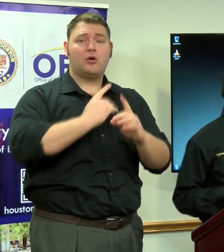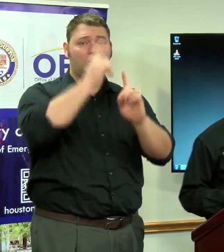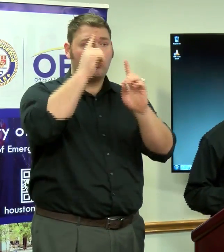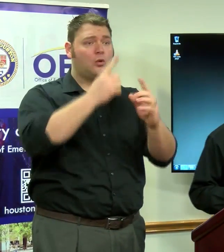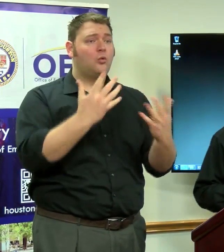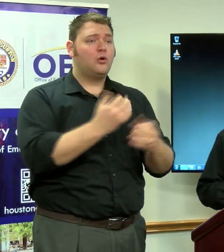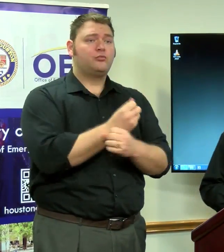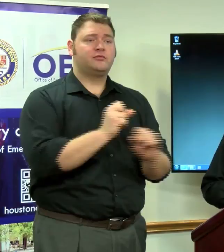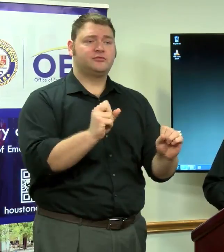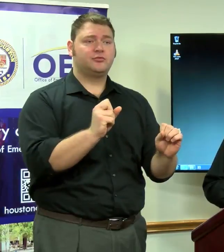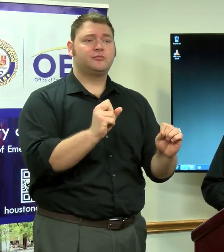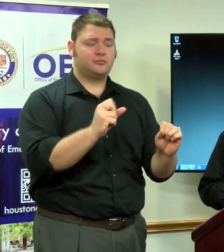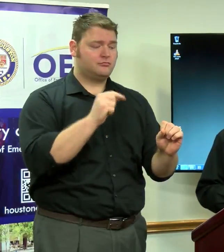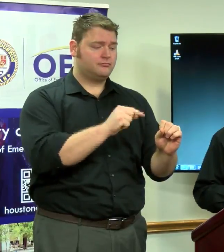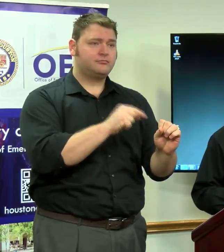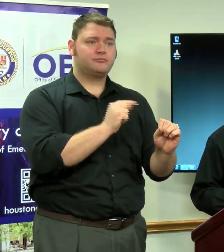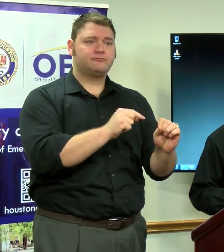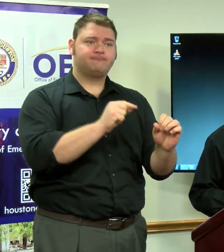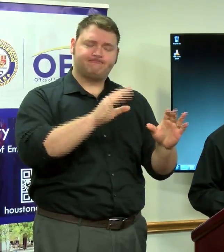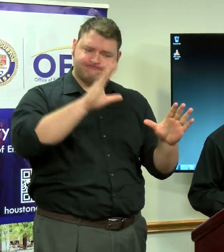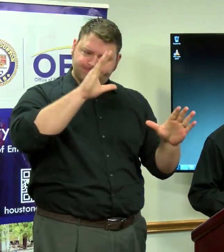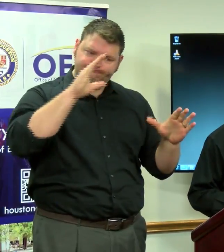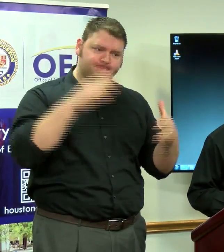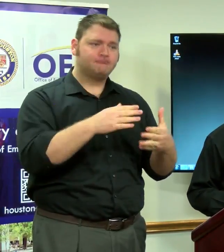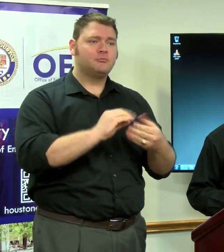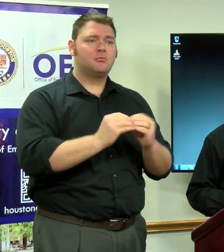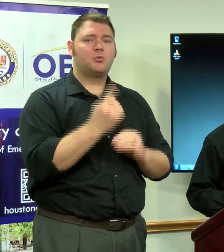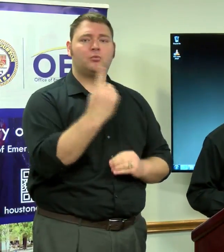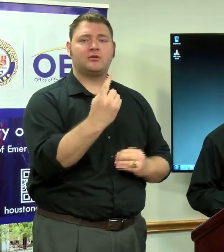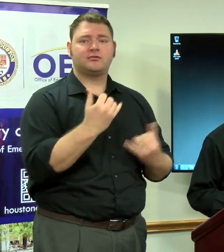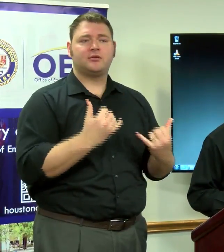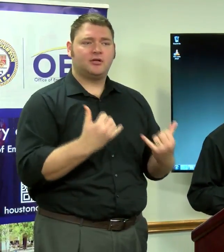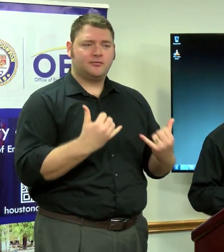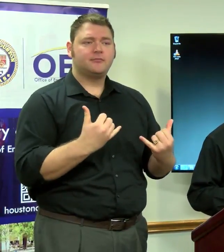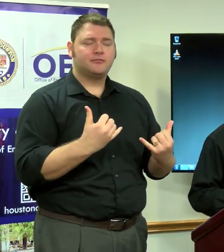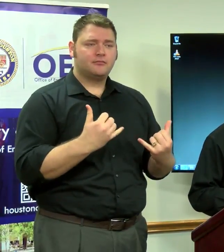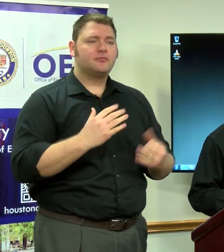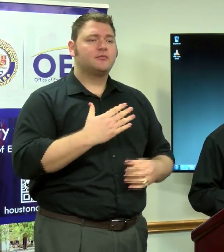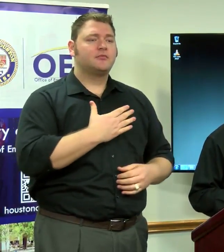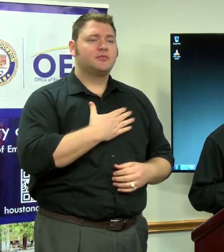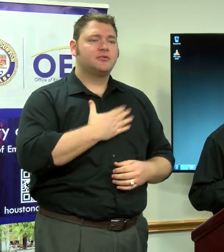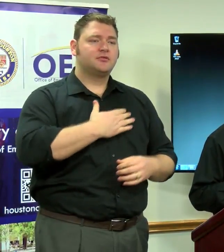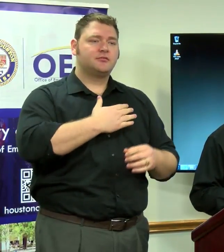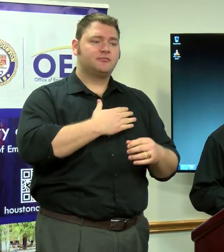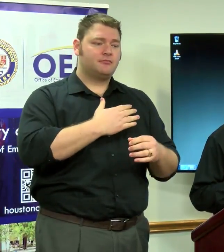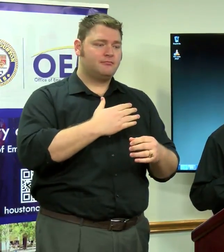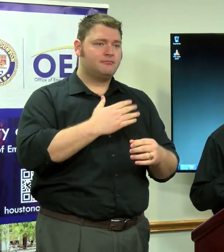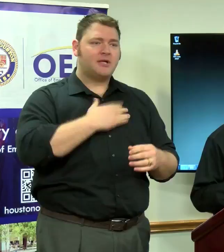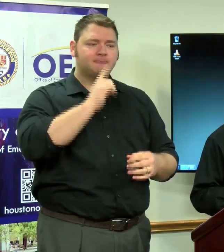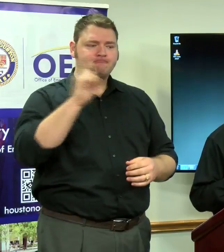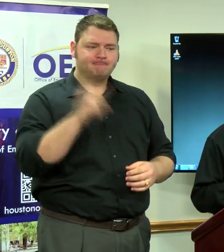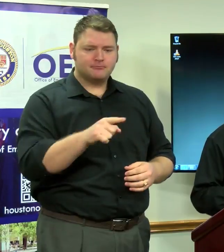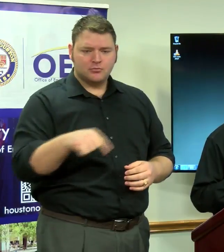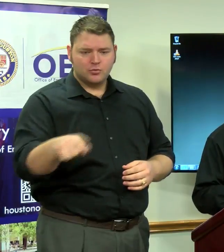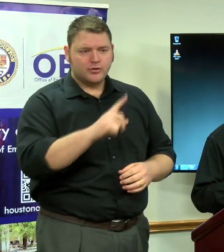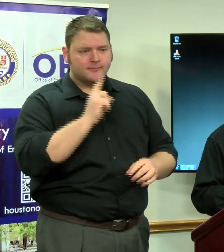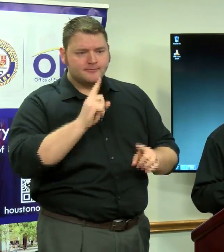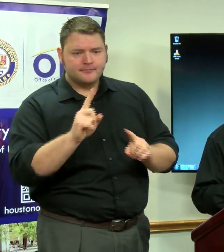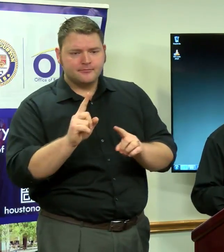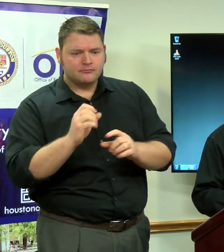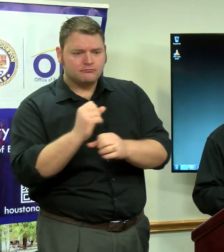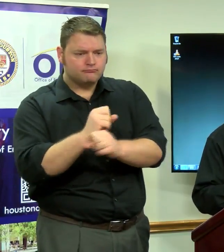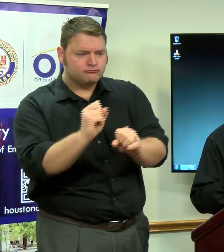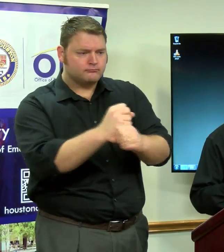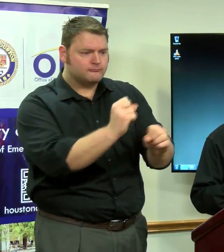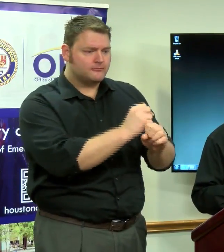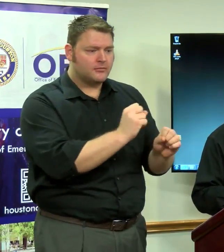that's the major focus for the day. That's my directive, is that we want to focus on getting people where they